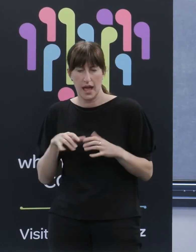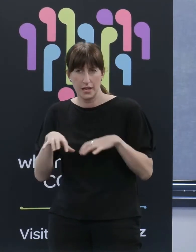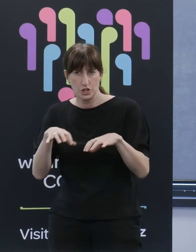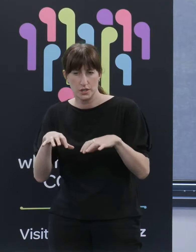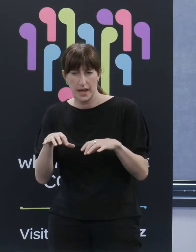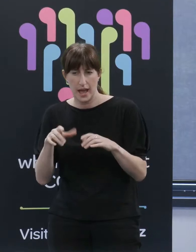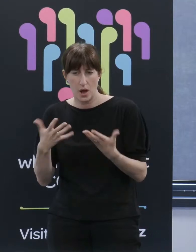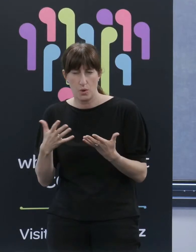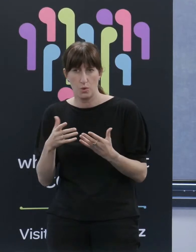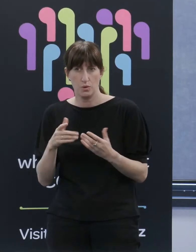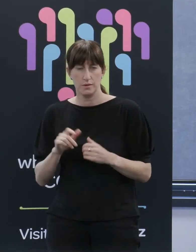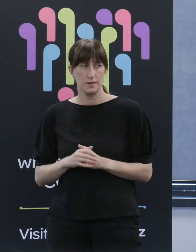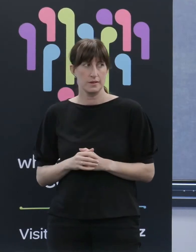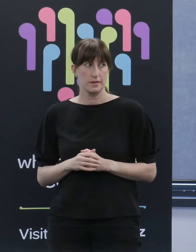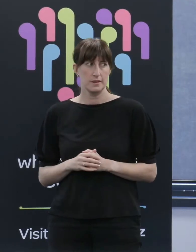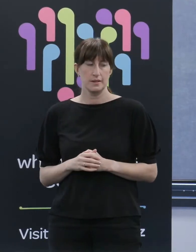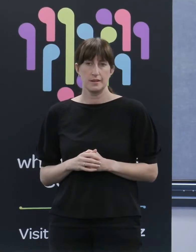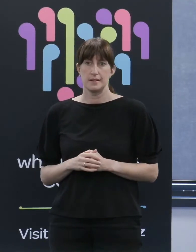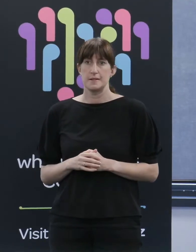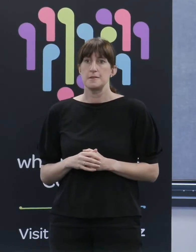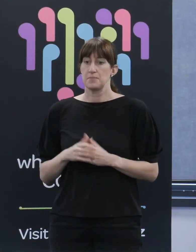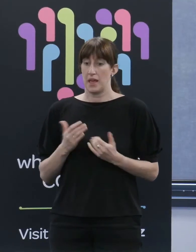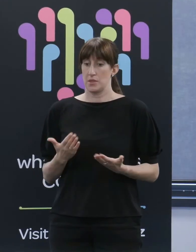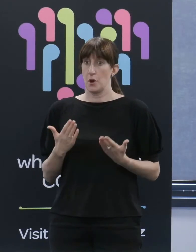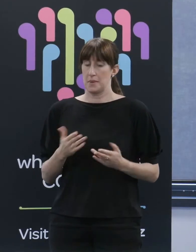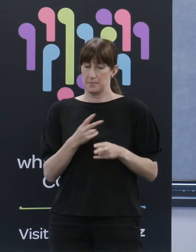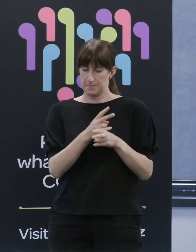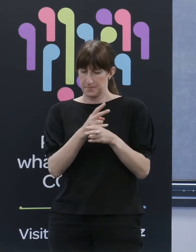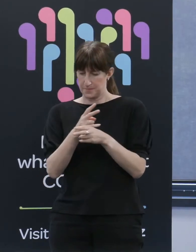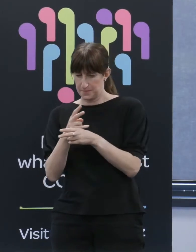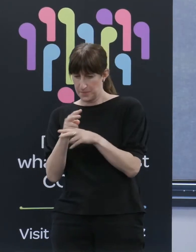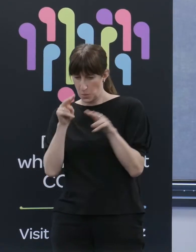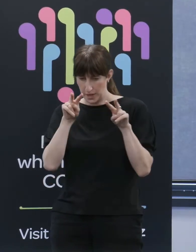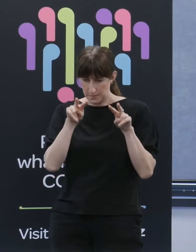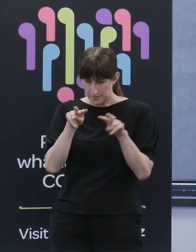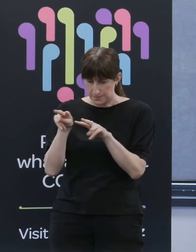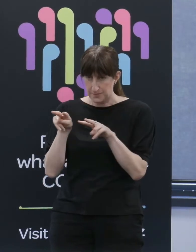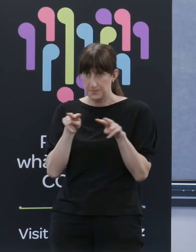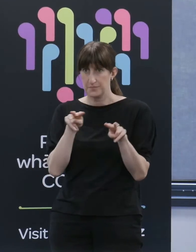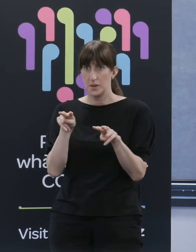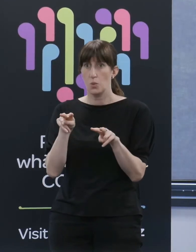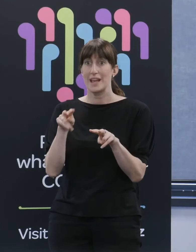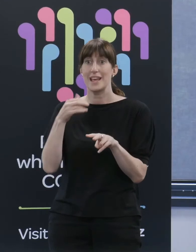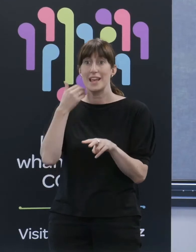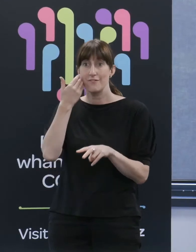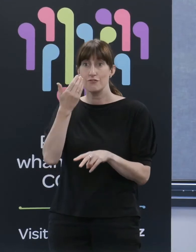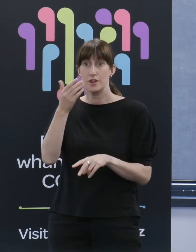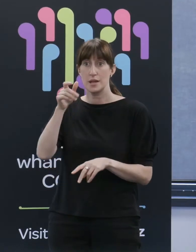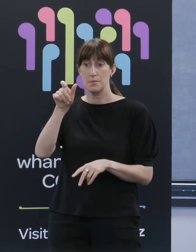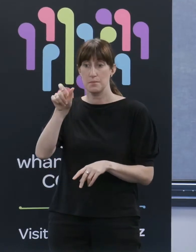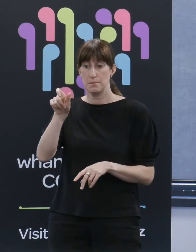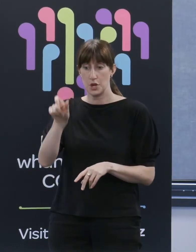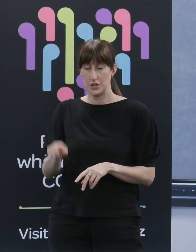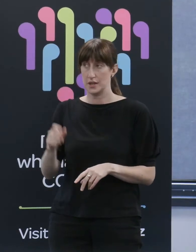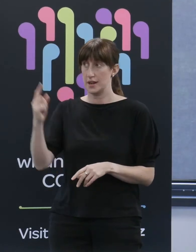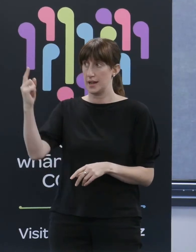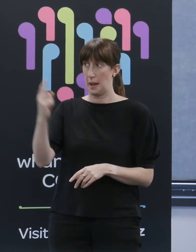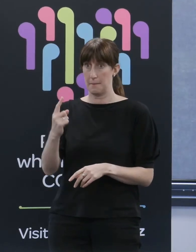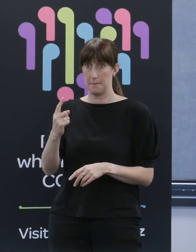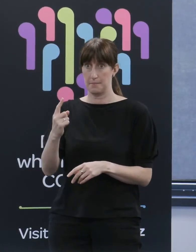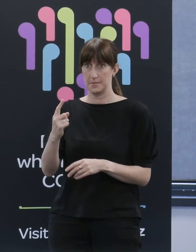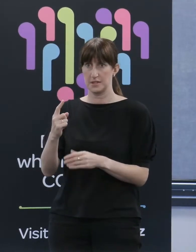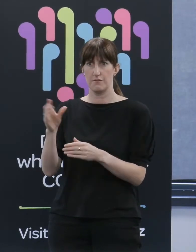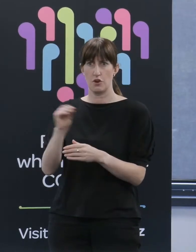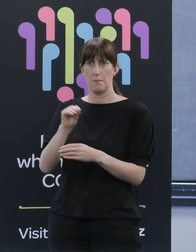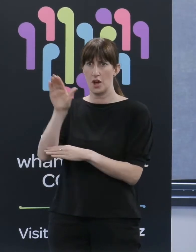got surveillance in place and are doing whole genome sequencing on our border-related cases. ESR so far has not seen any